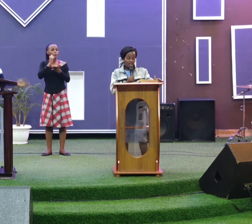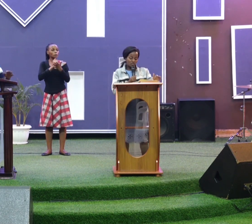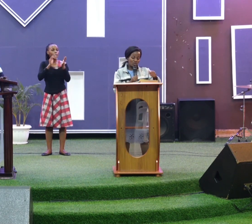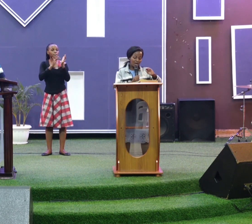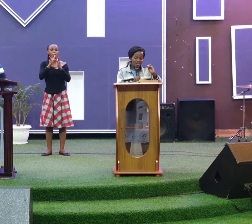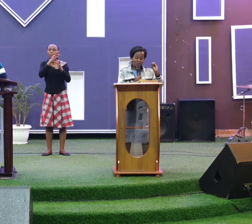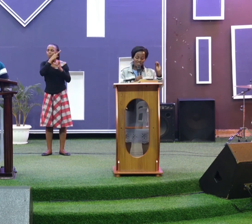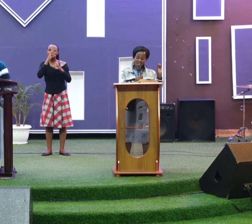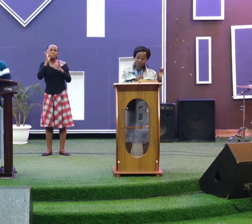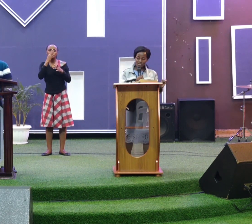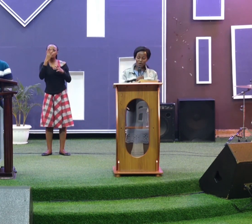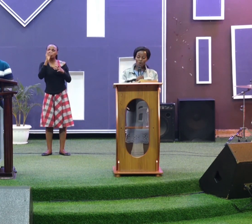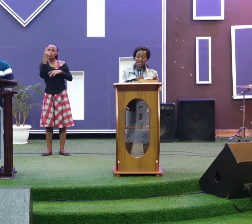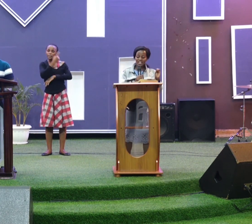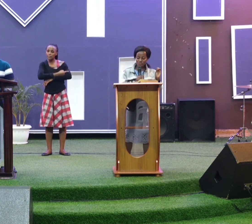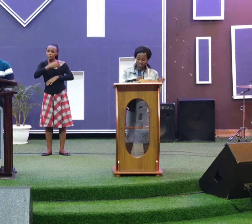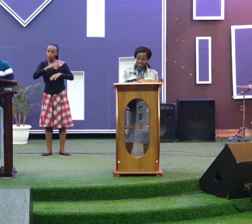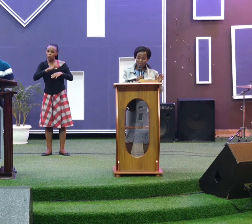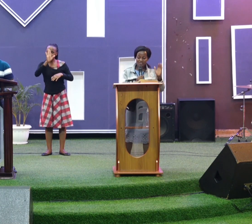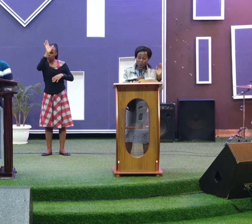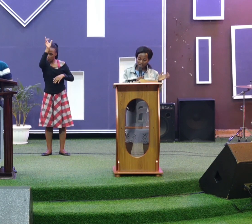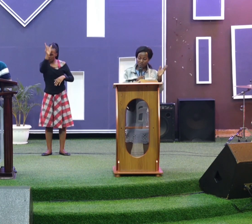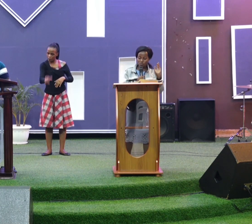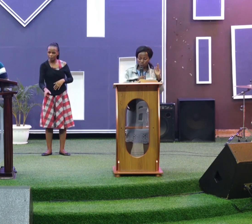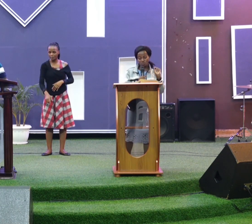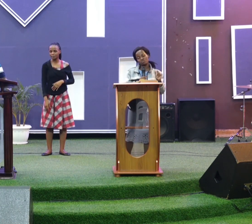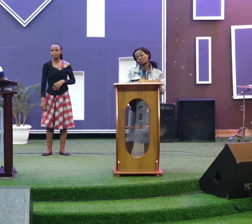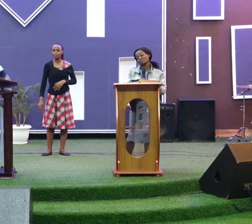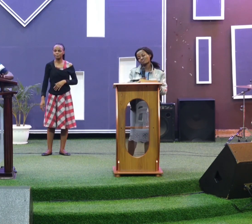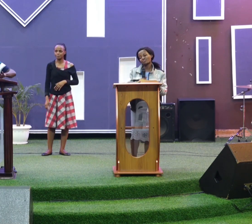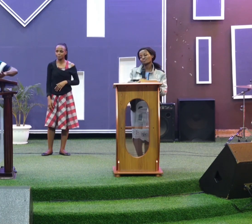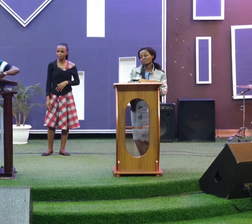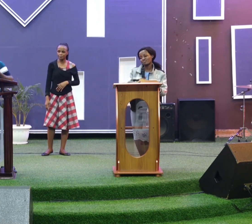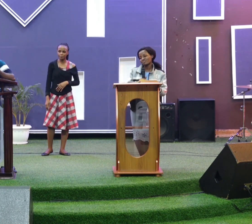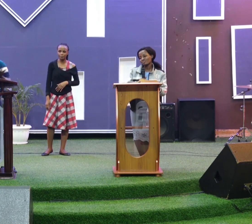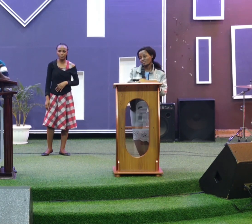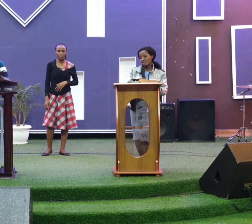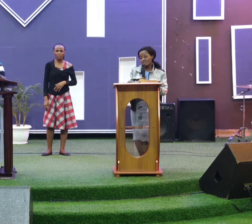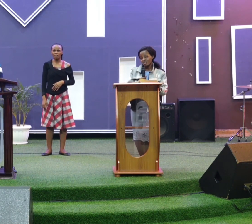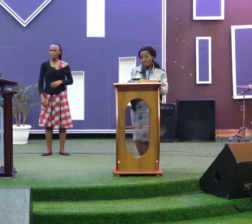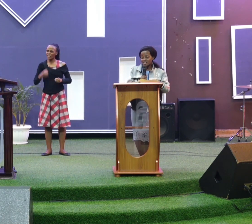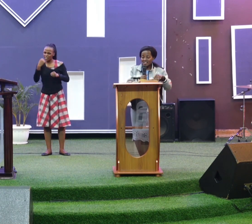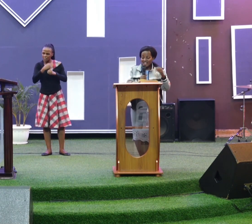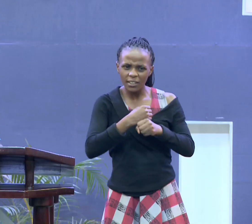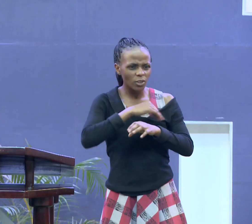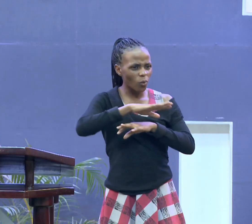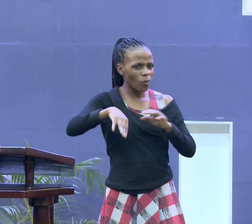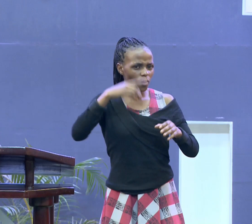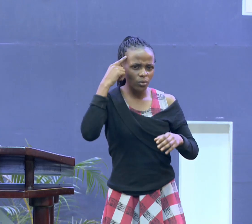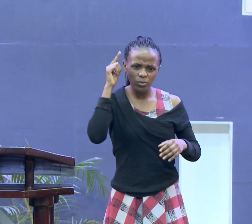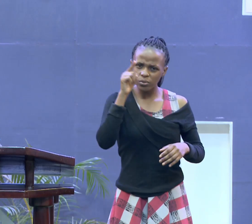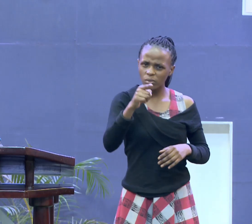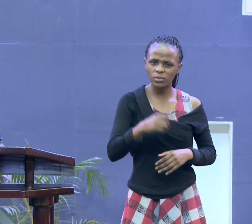behalf. Etugamba nti wetaga kusiba kubanga Yesu yasiba ennaku anaku lulwo. I mean, he did it all for you. Zengamba